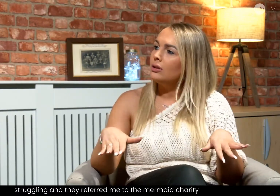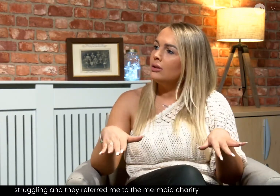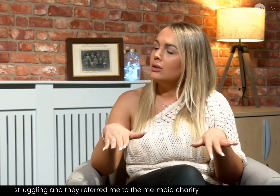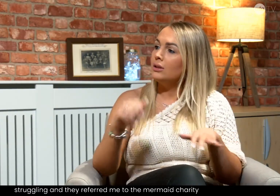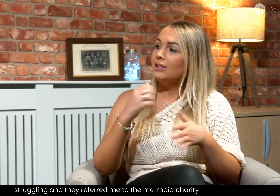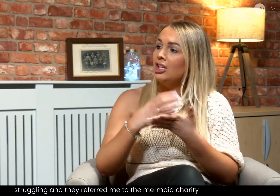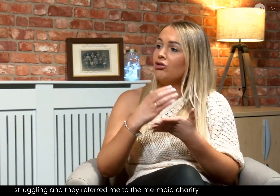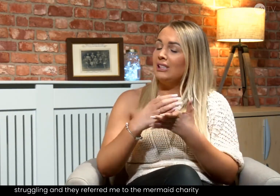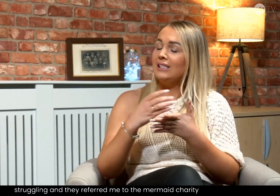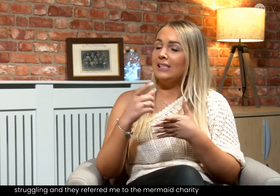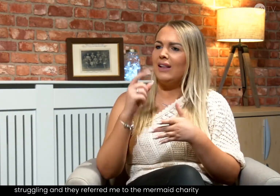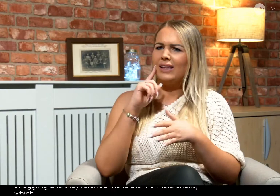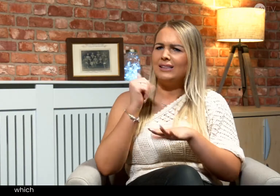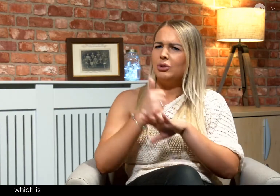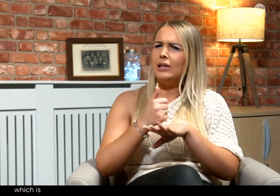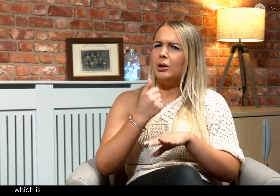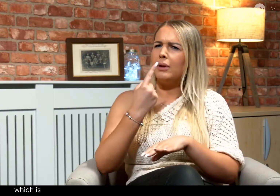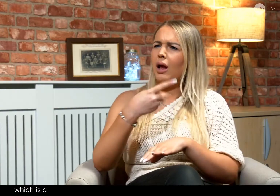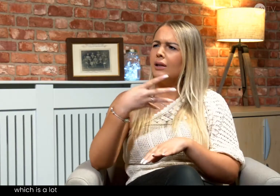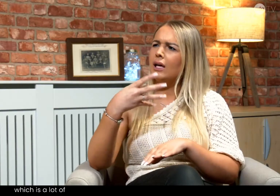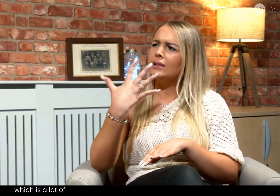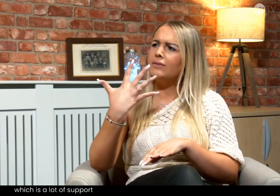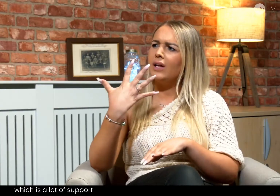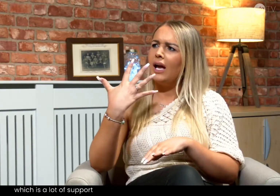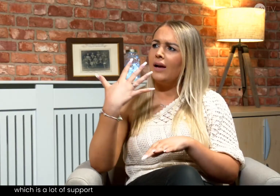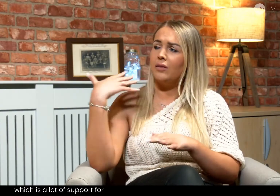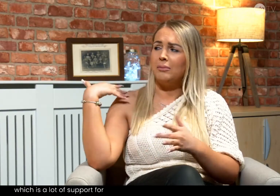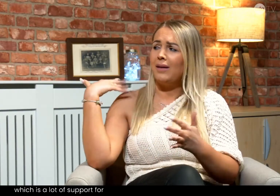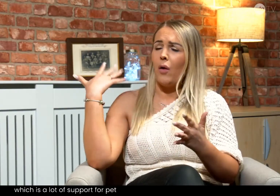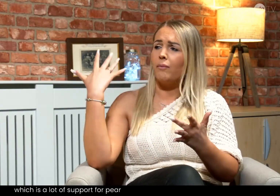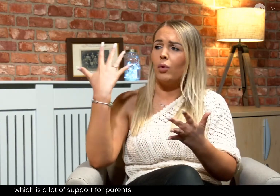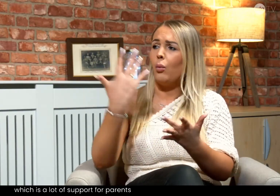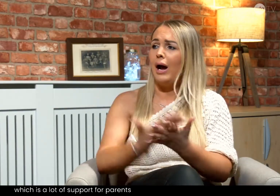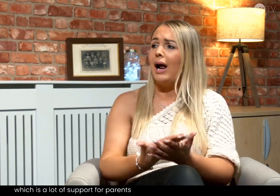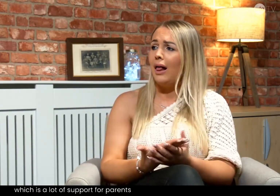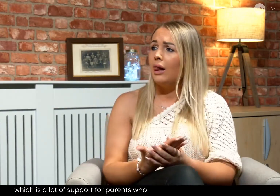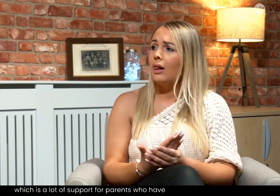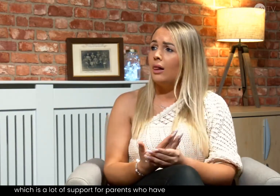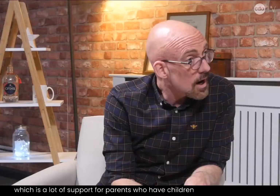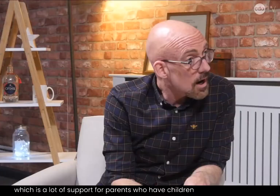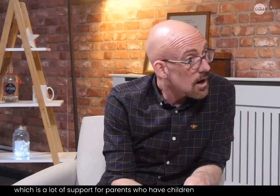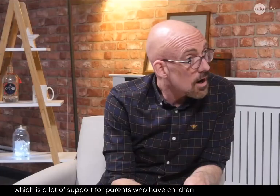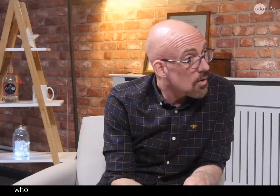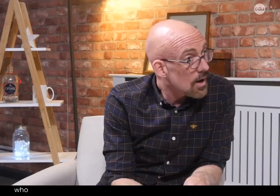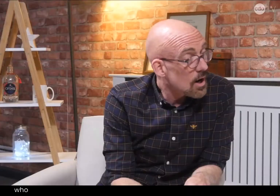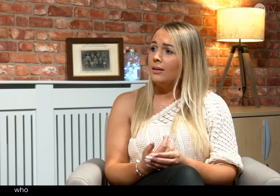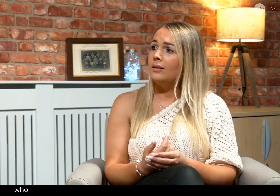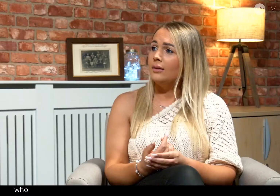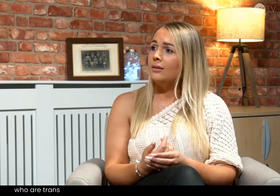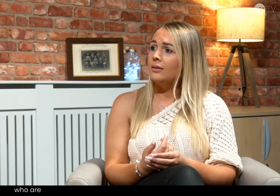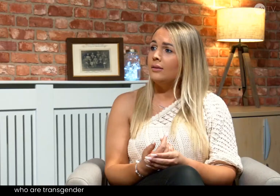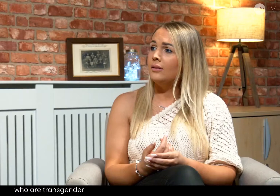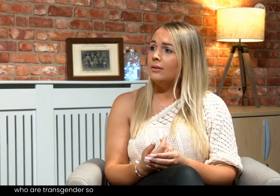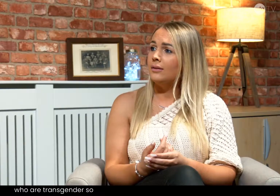which is a lot of support for parents who have children who are transgender. So it's been set up for a while now.